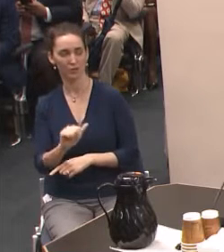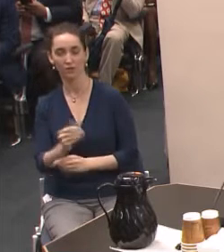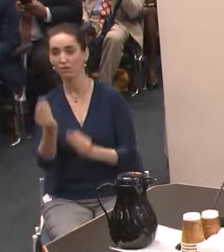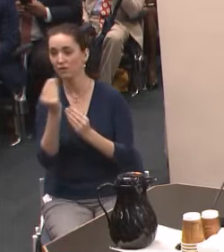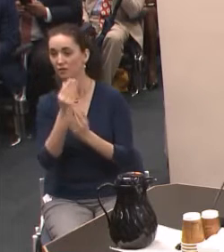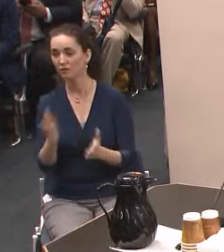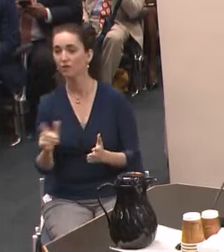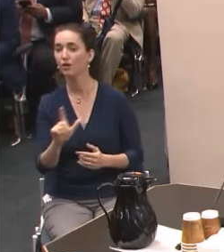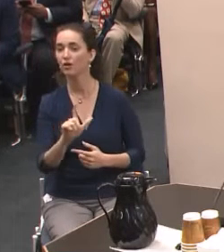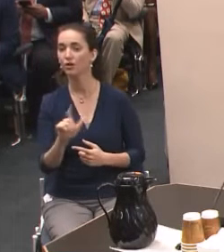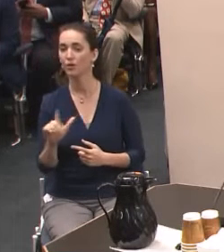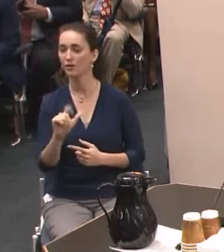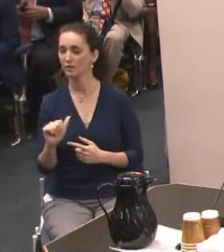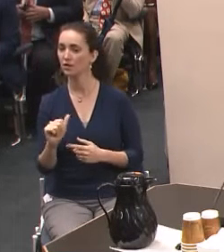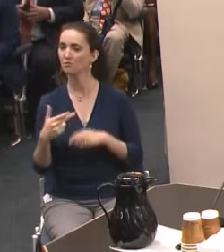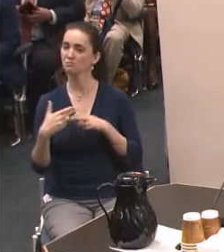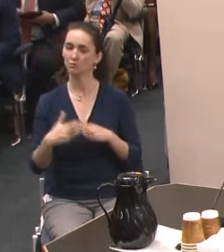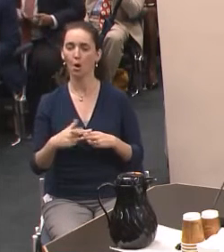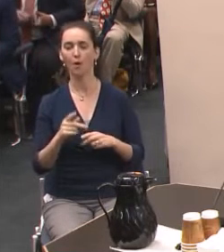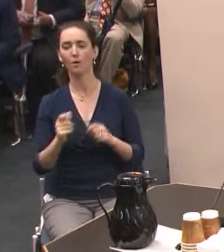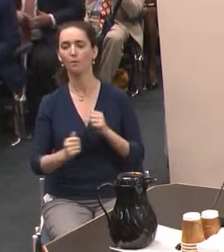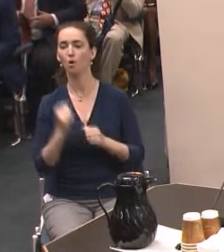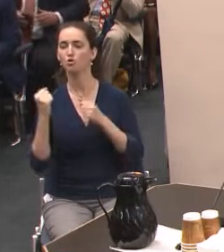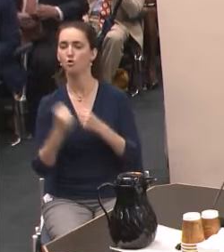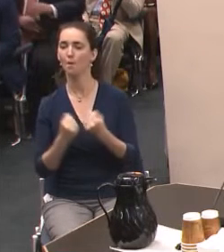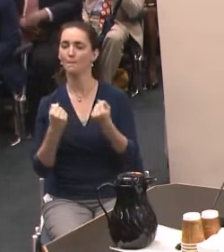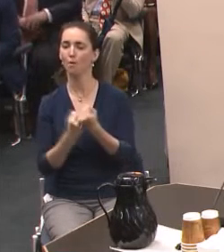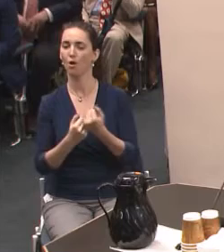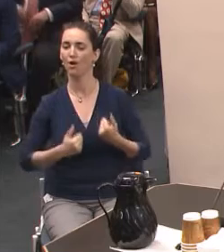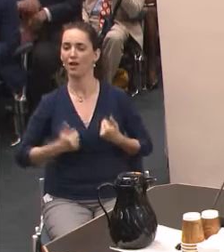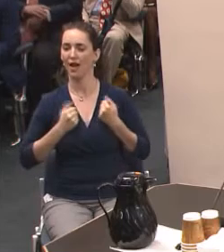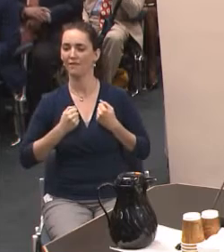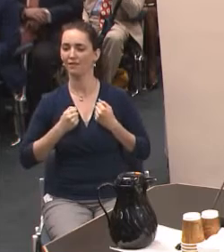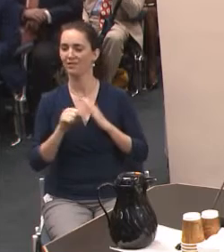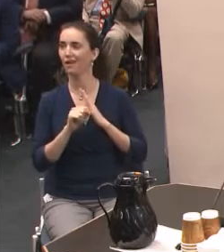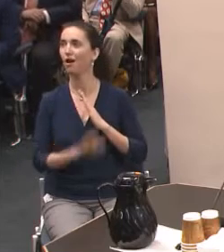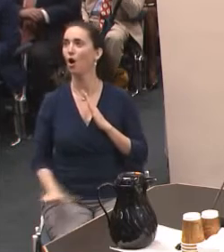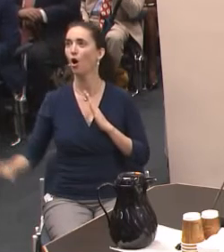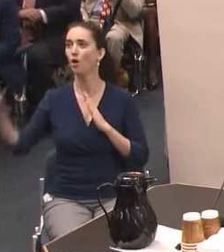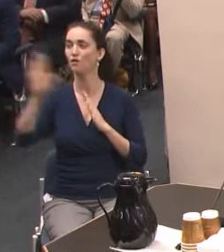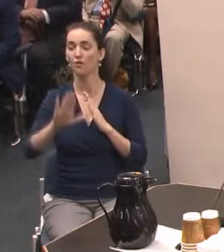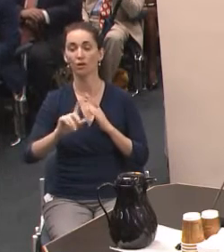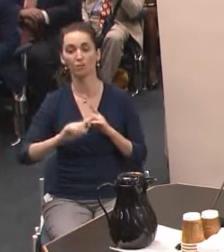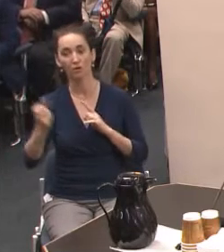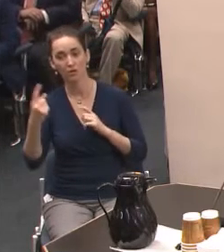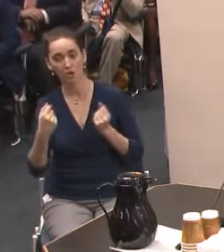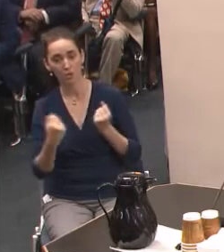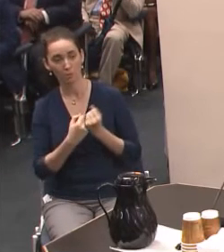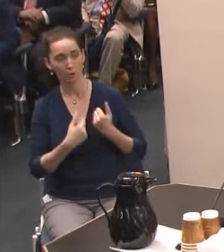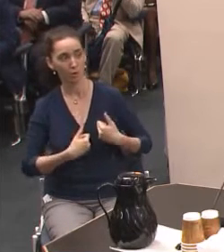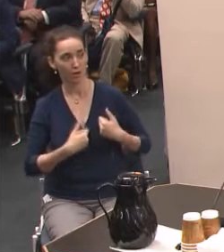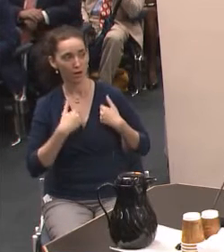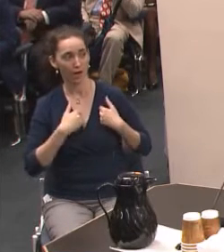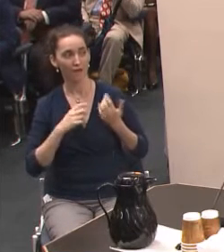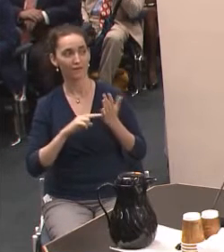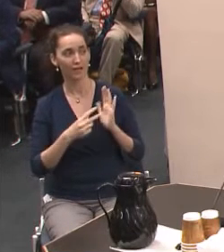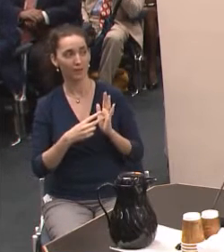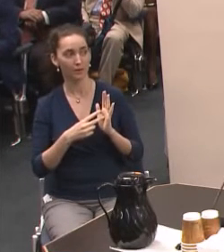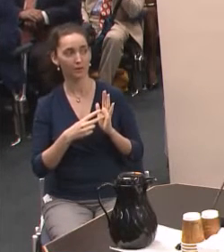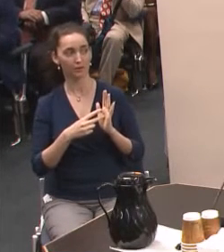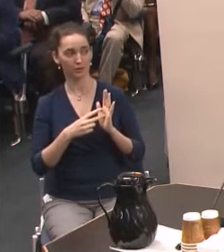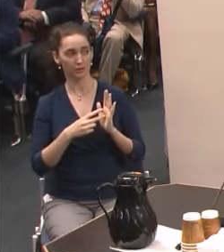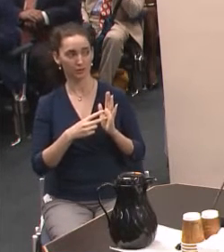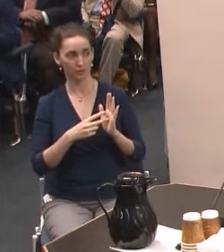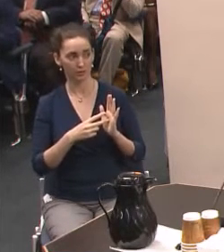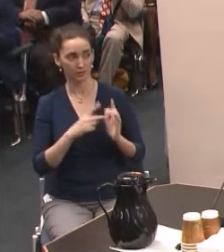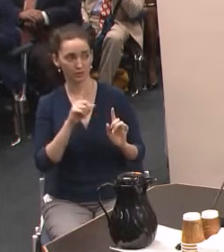being the most pro-life state in the USA. Being pro-life, however, doesn't end at 40 weeks gestation.